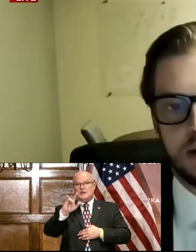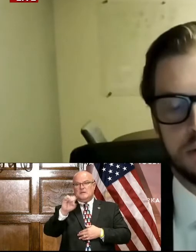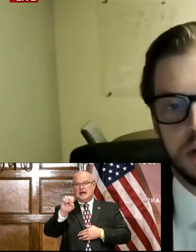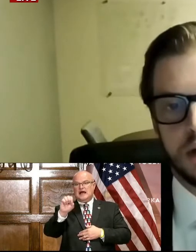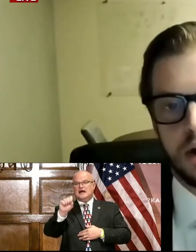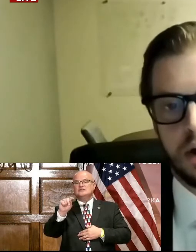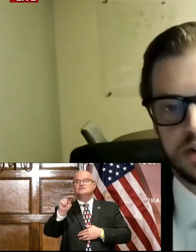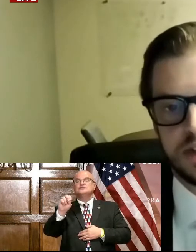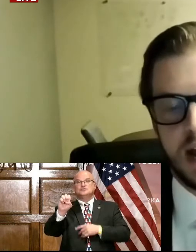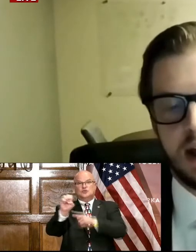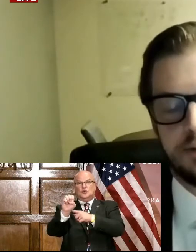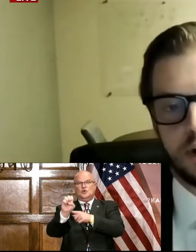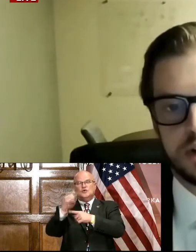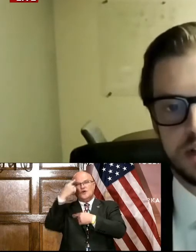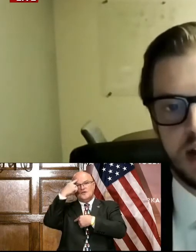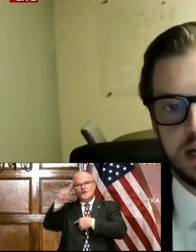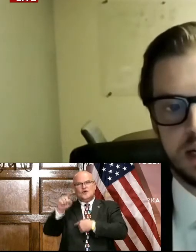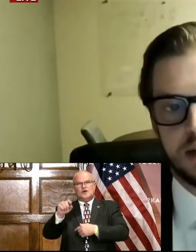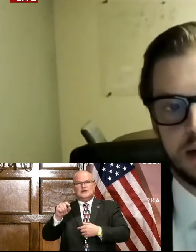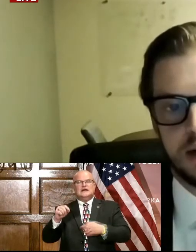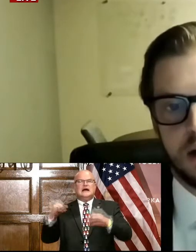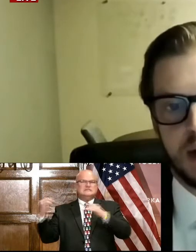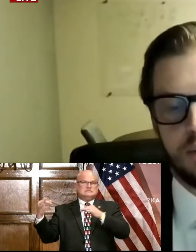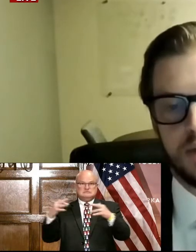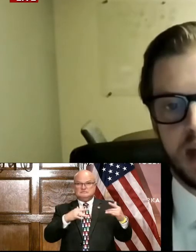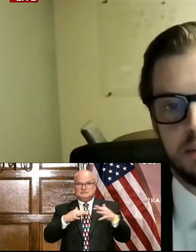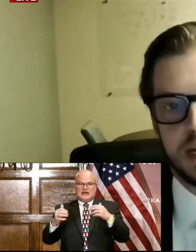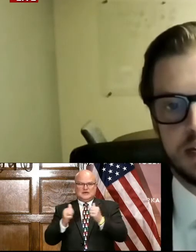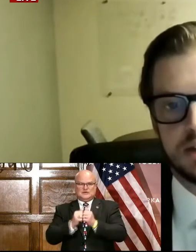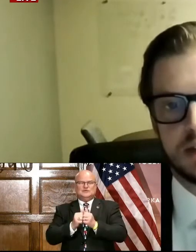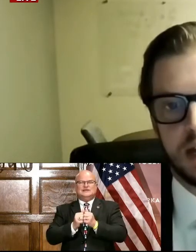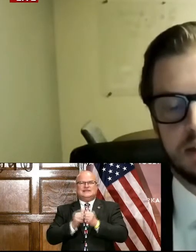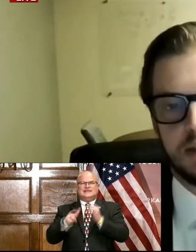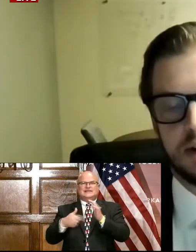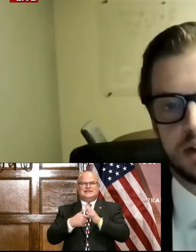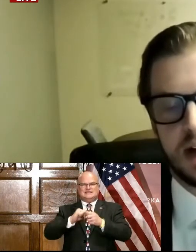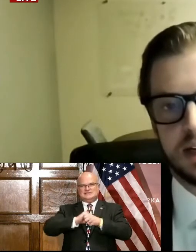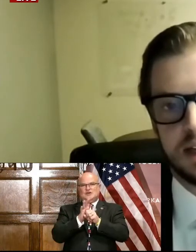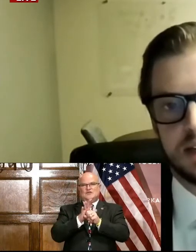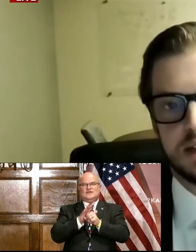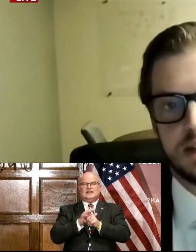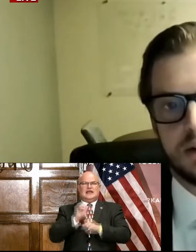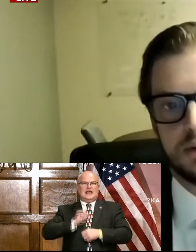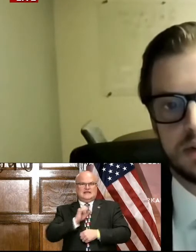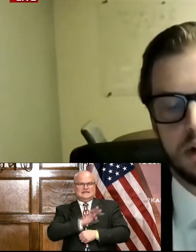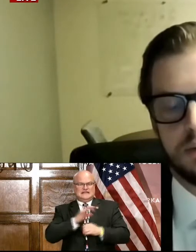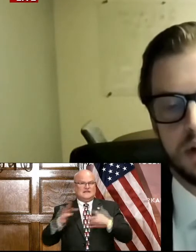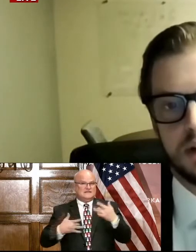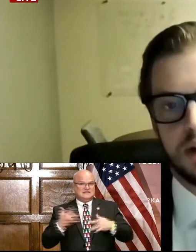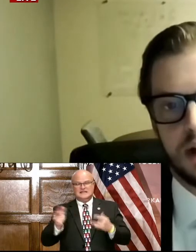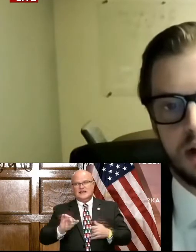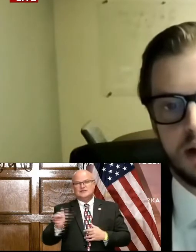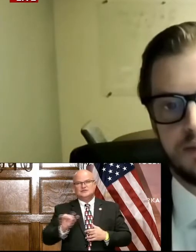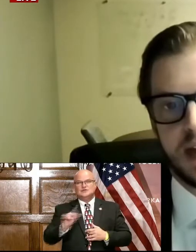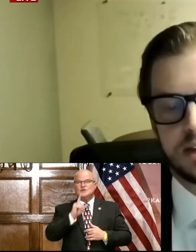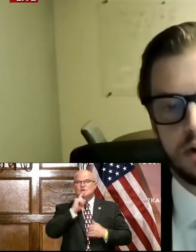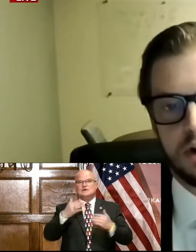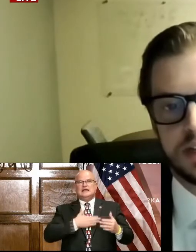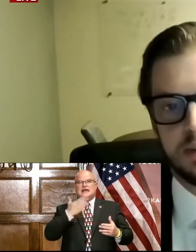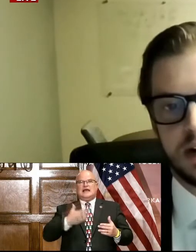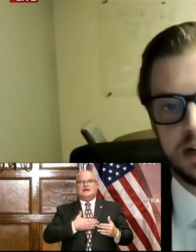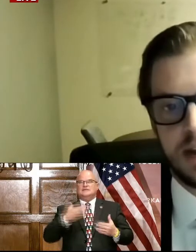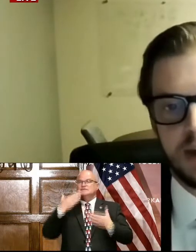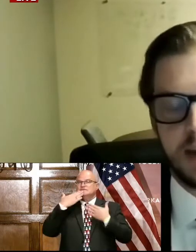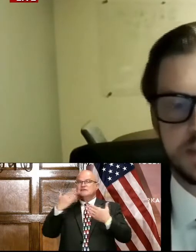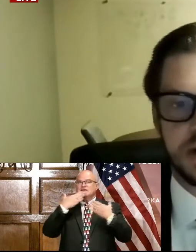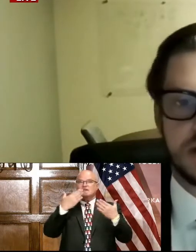our battle. Our staff are excited about what that means and that there's a light at the end of the tunnel. And so a lot of thanks to our